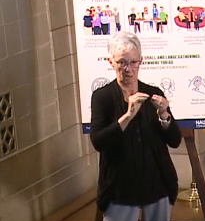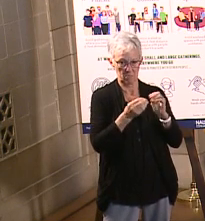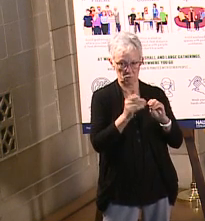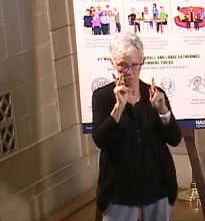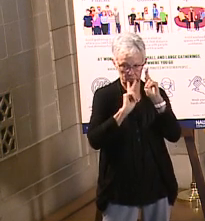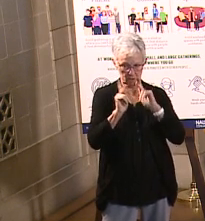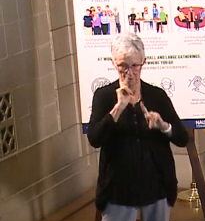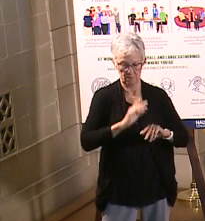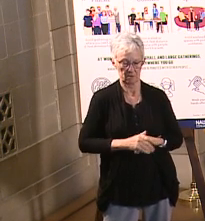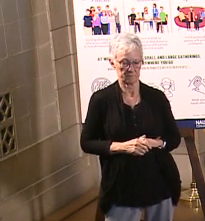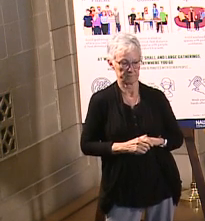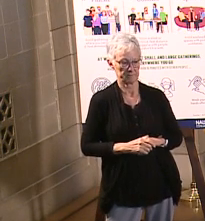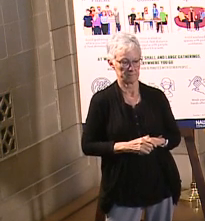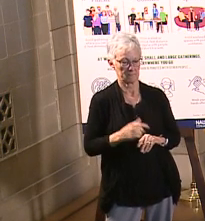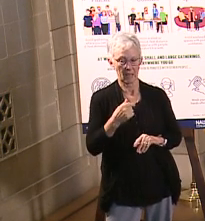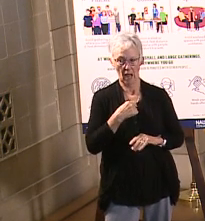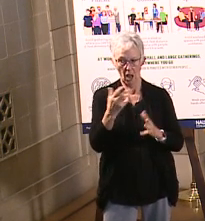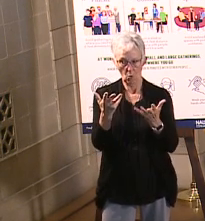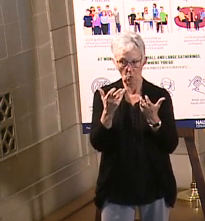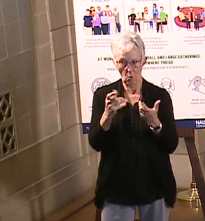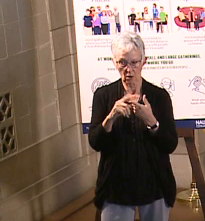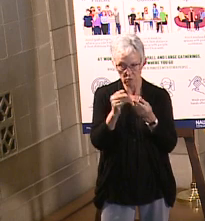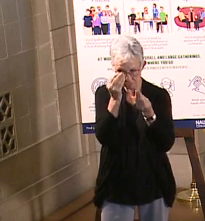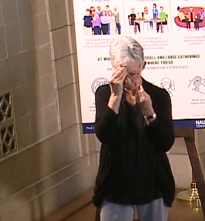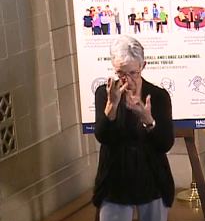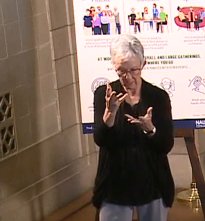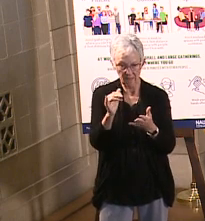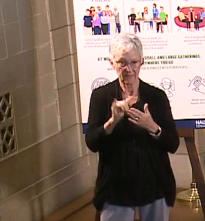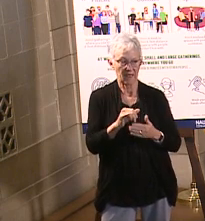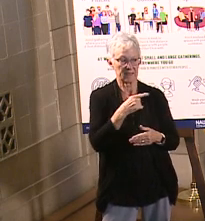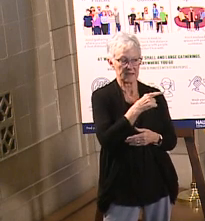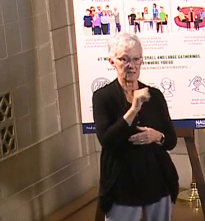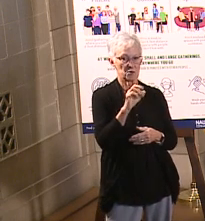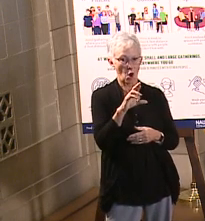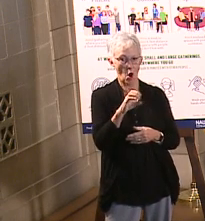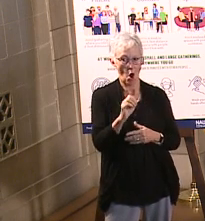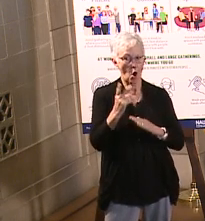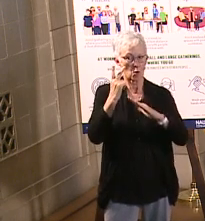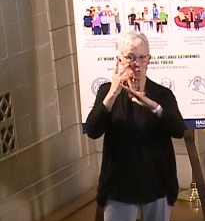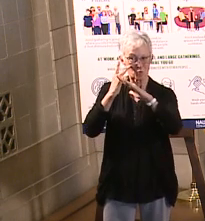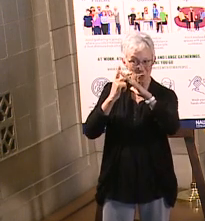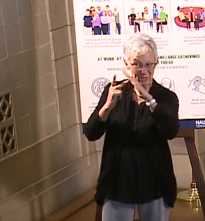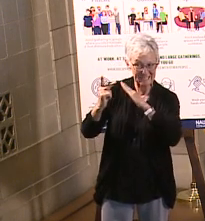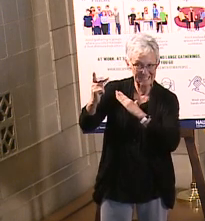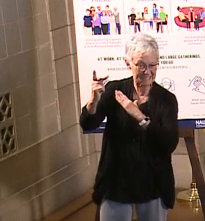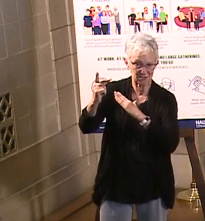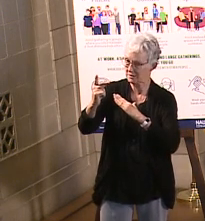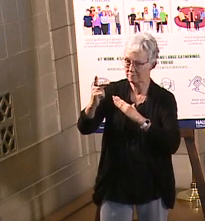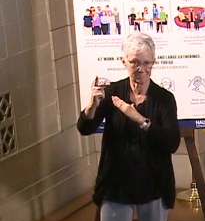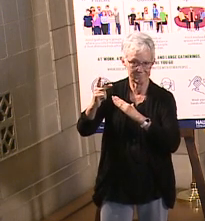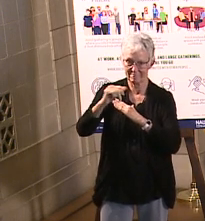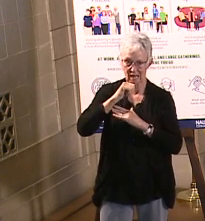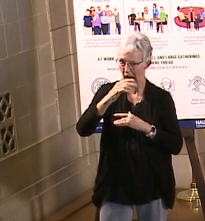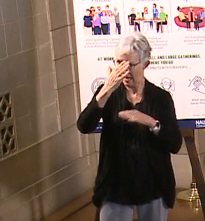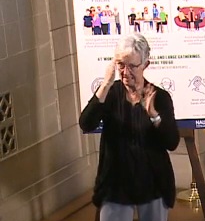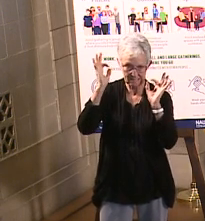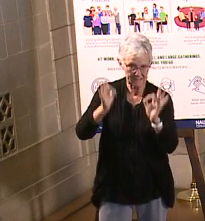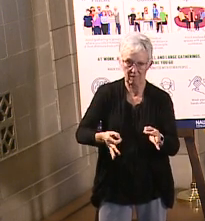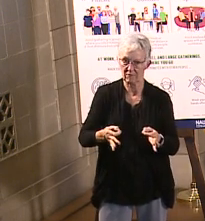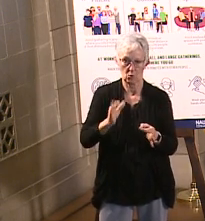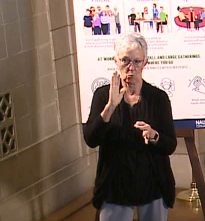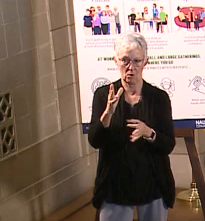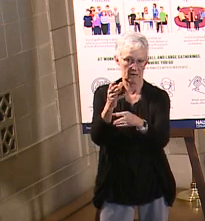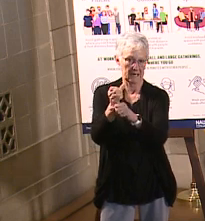are. Please remember that these are forecasted, these are not definite numbers, and they can change at a moment's